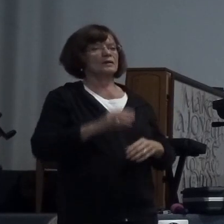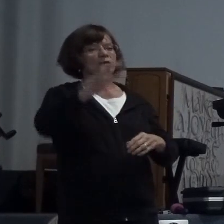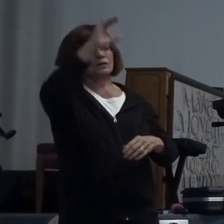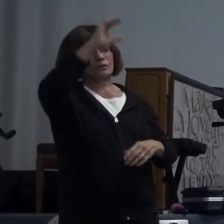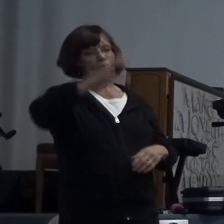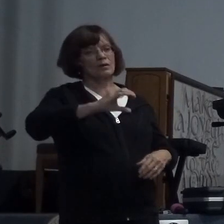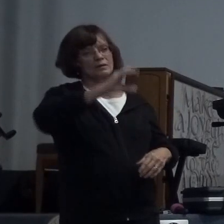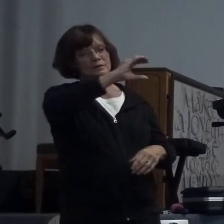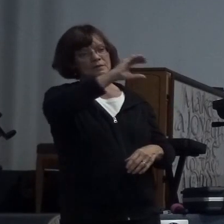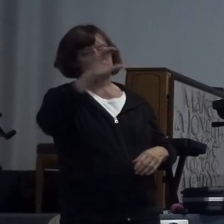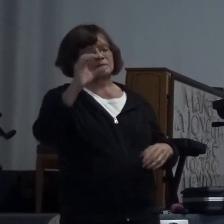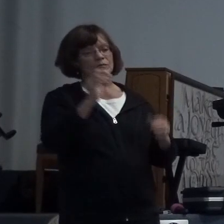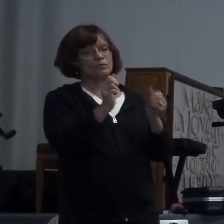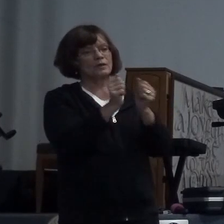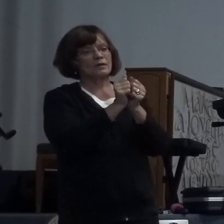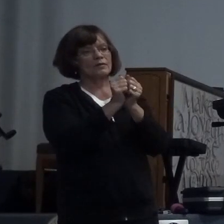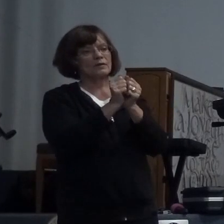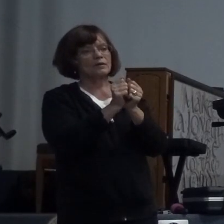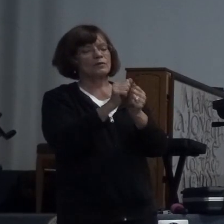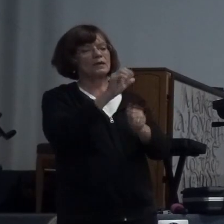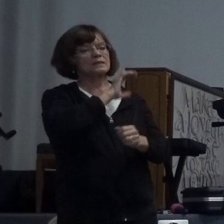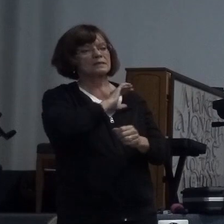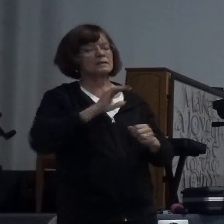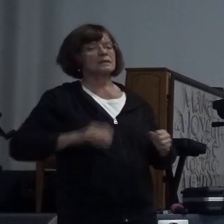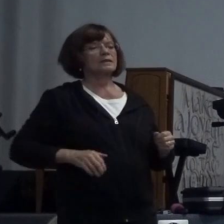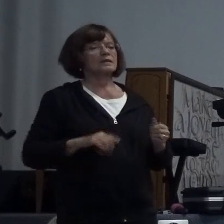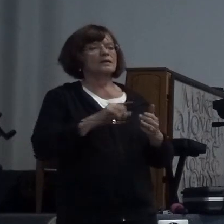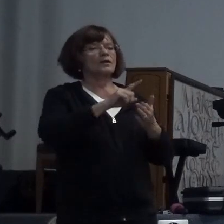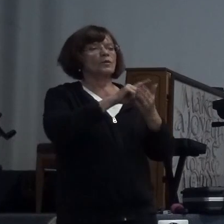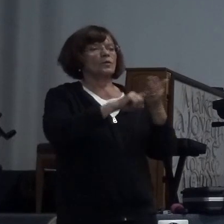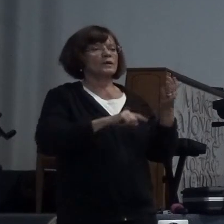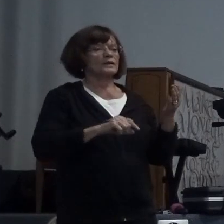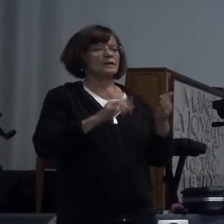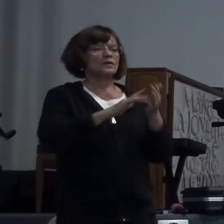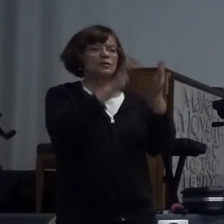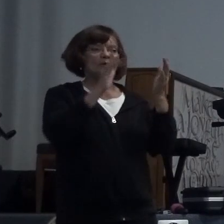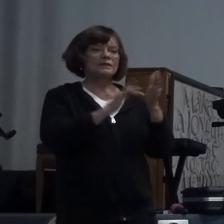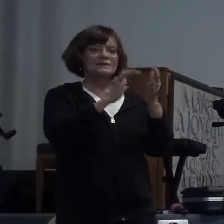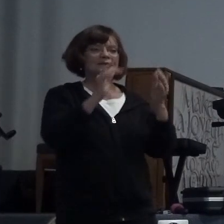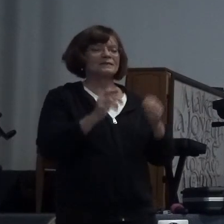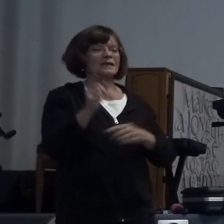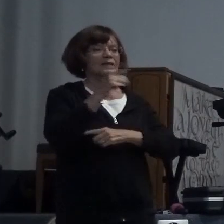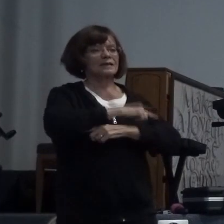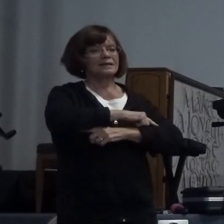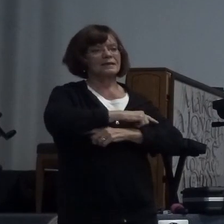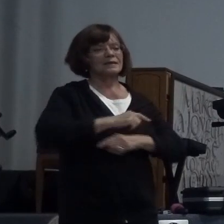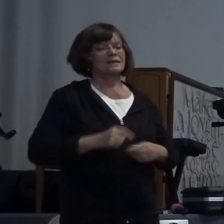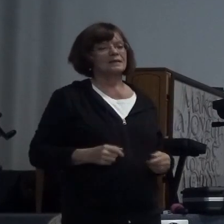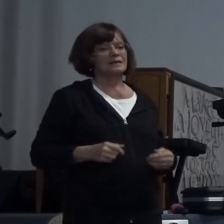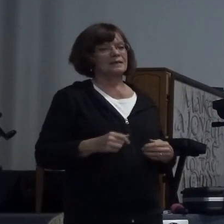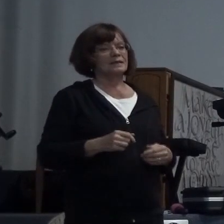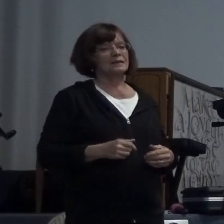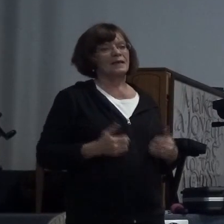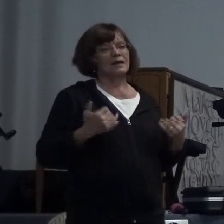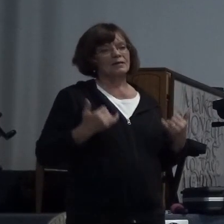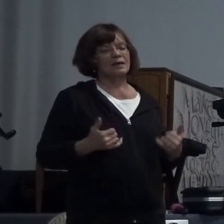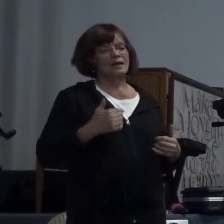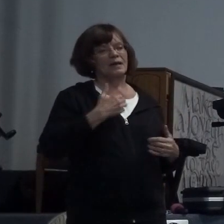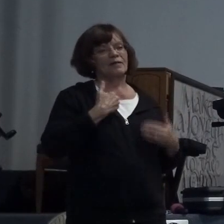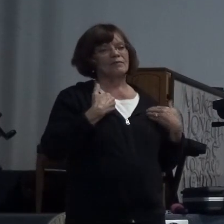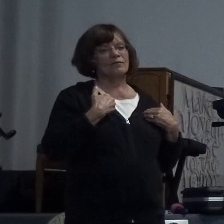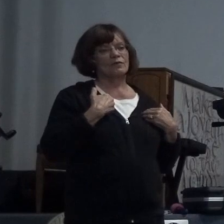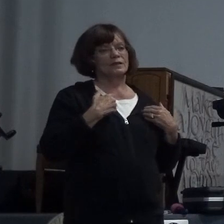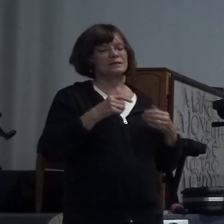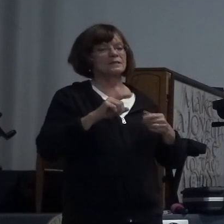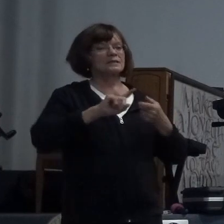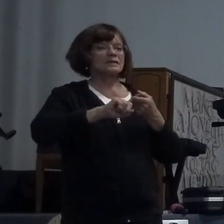know, that'd be awesome. What a glorious day that'll be to see someone that, and I have friends and people and family that